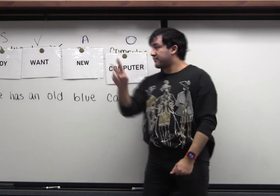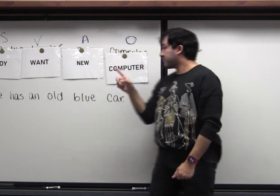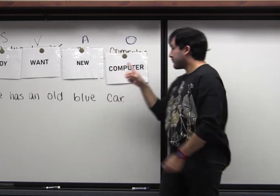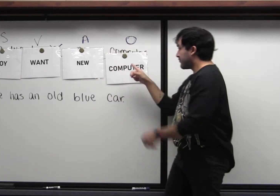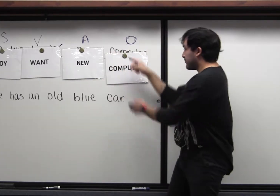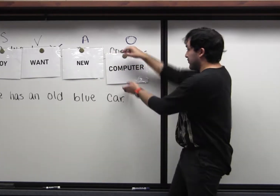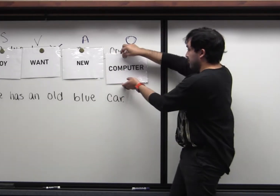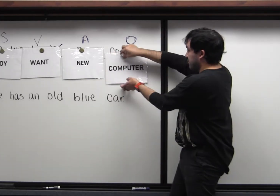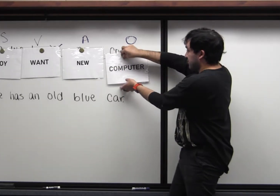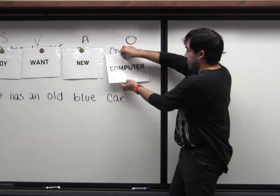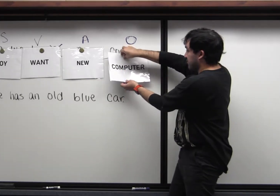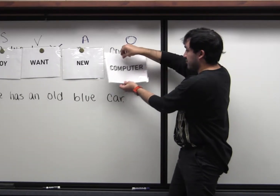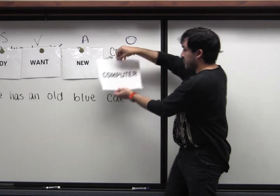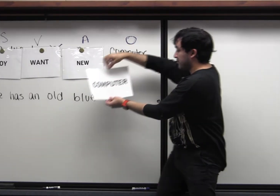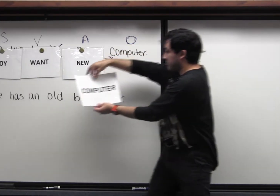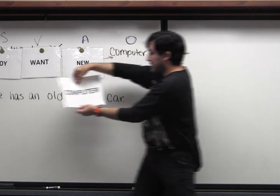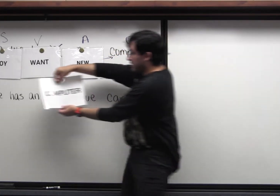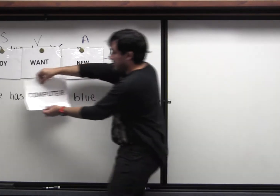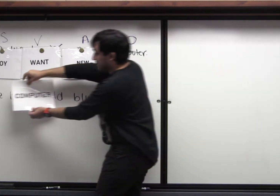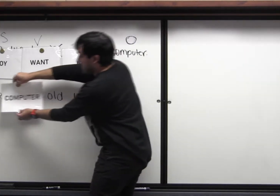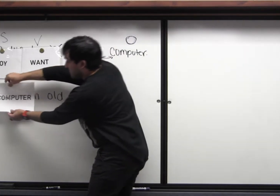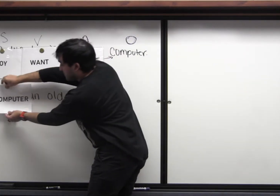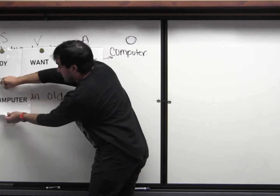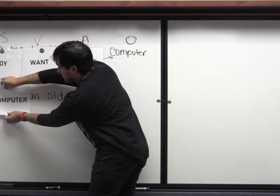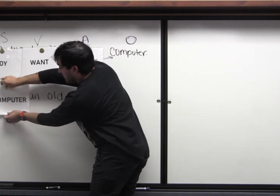Object, subject, verb. So let's go ahead and put our computer first.